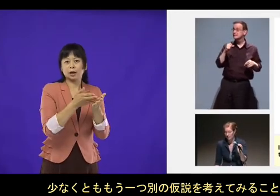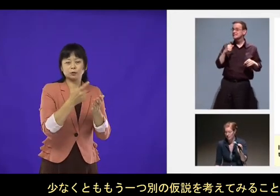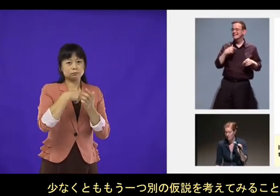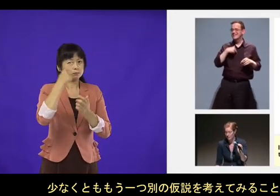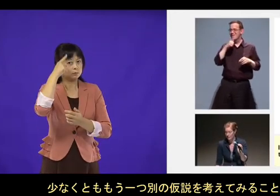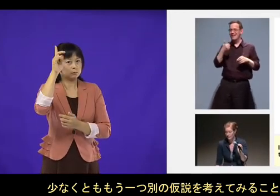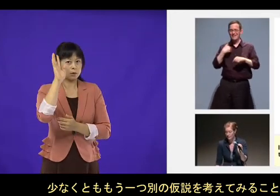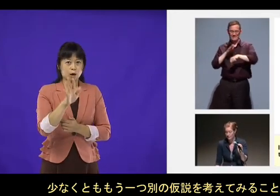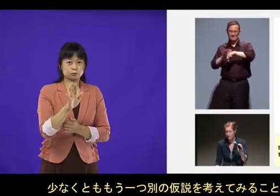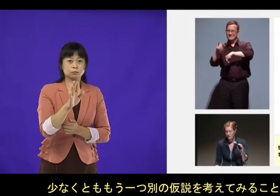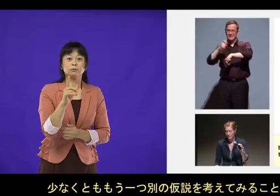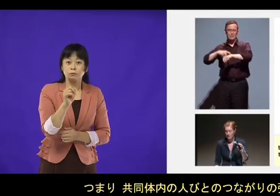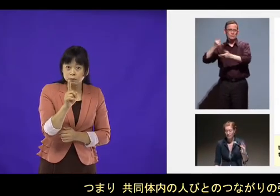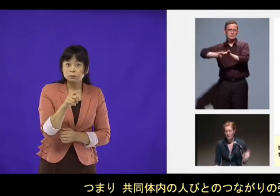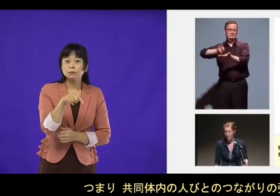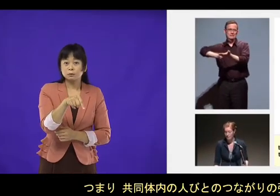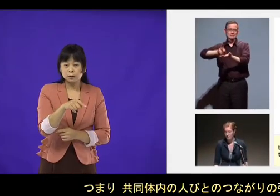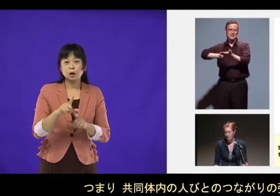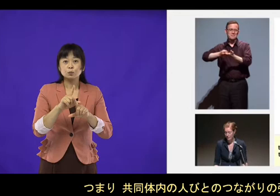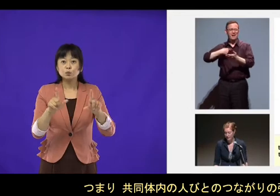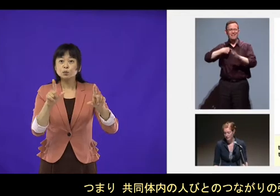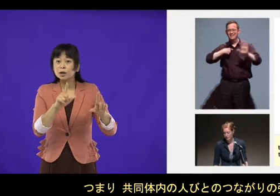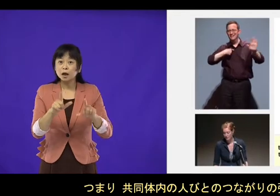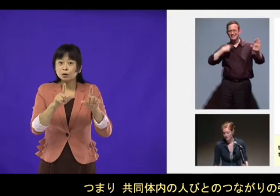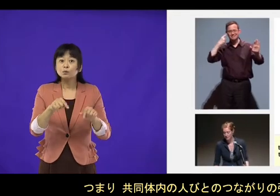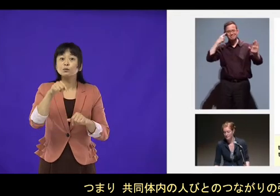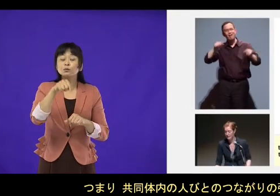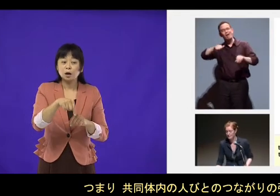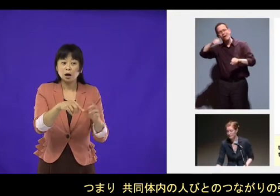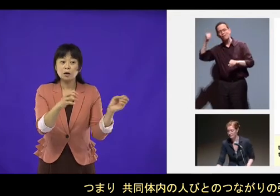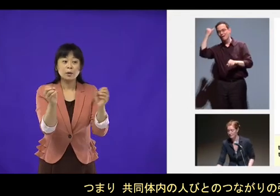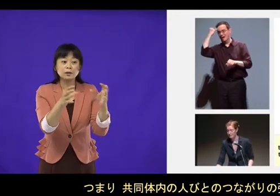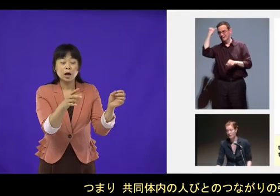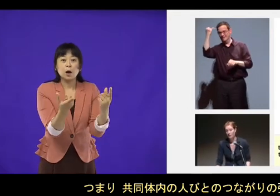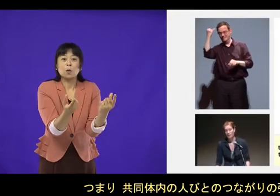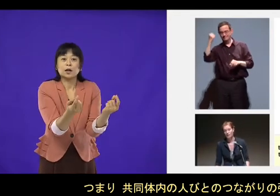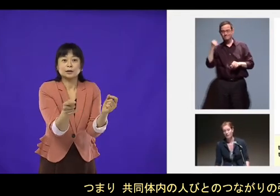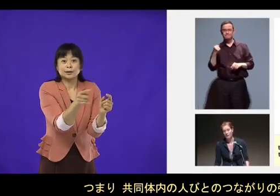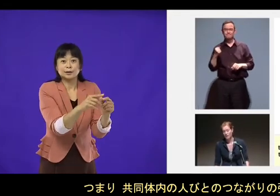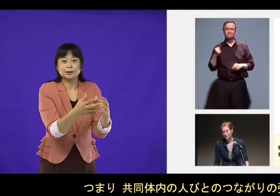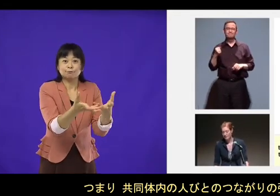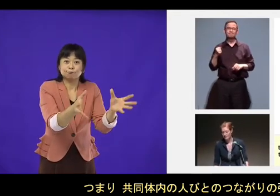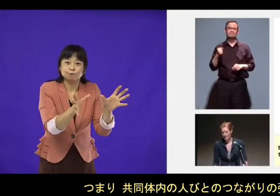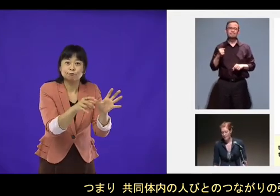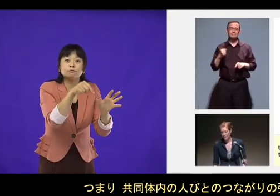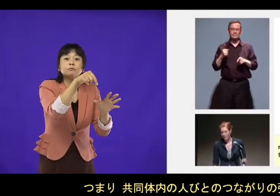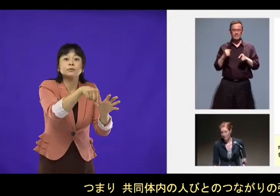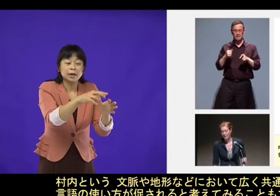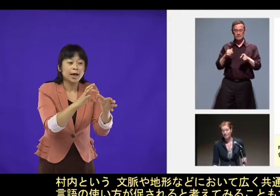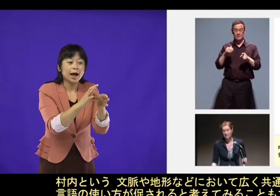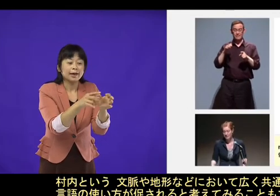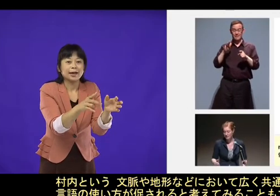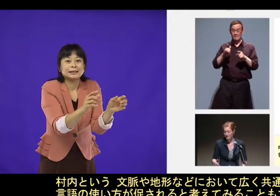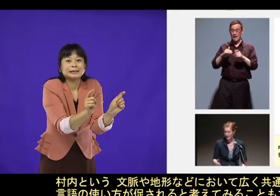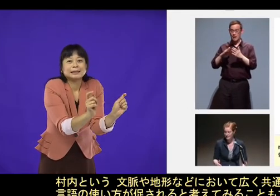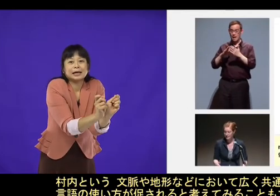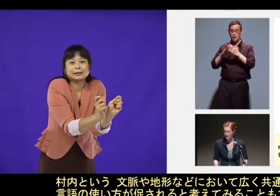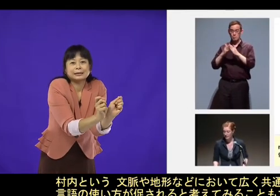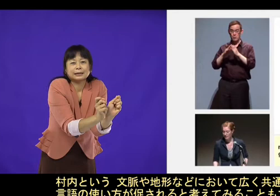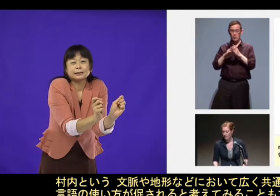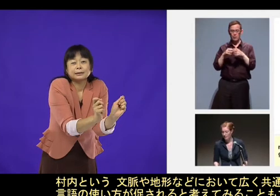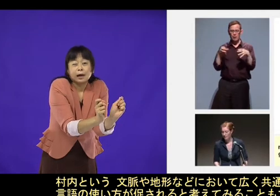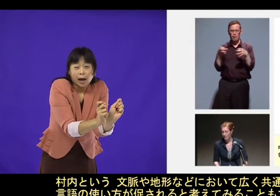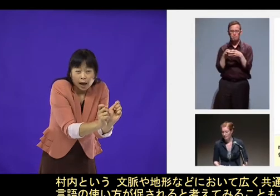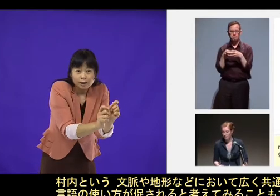alternative hypothesis that we could formulate, which is that the density of the community's network may